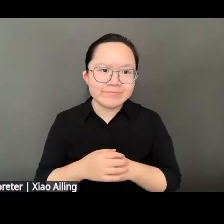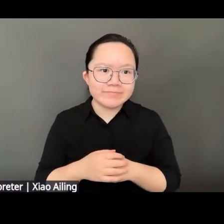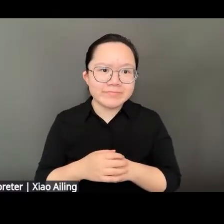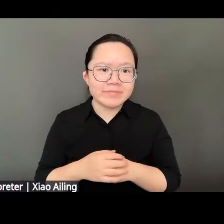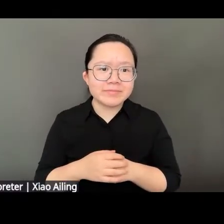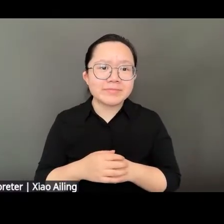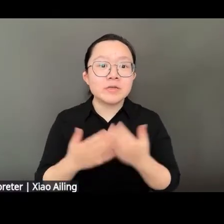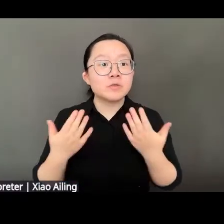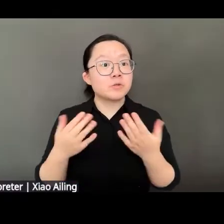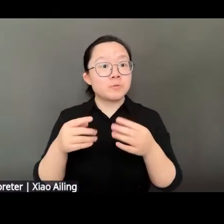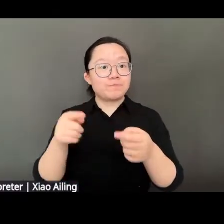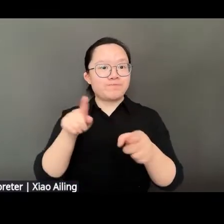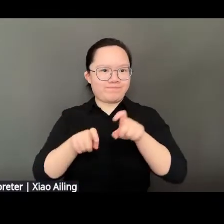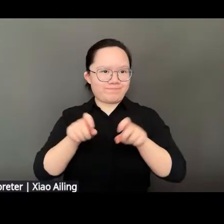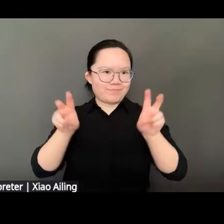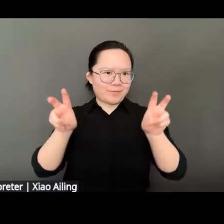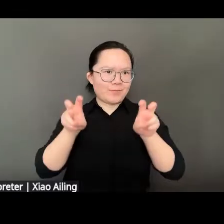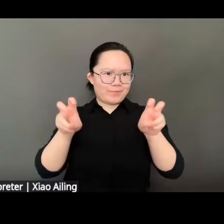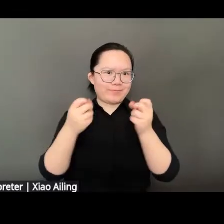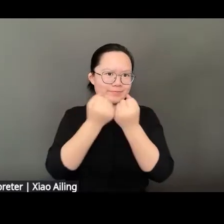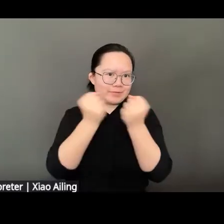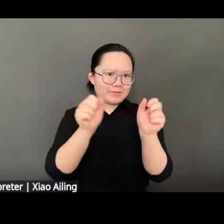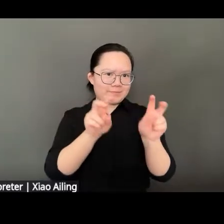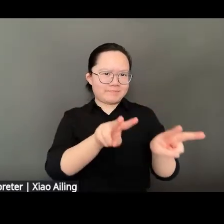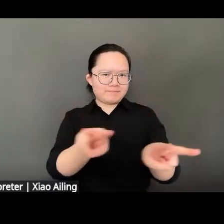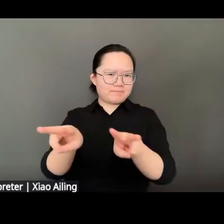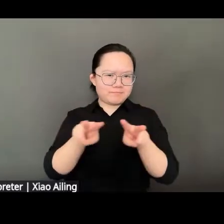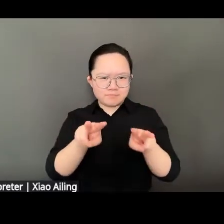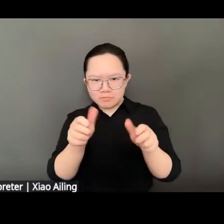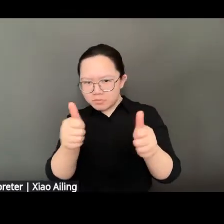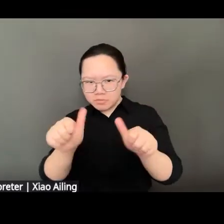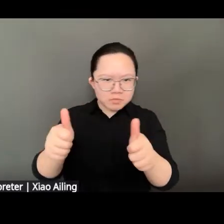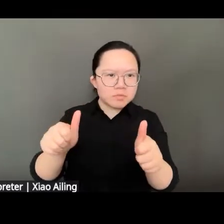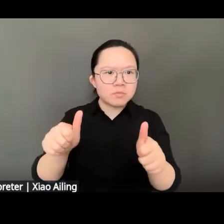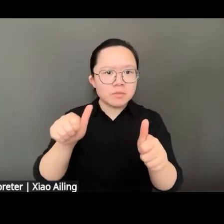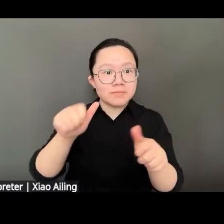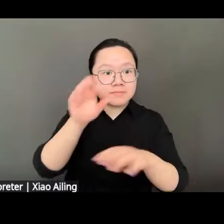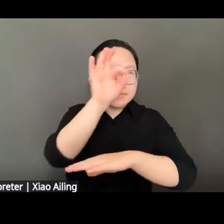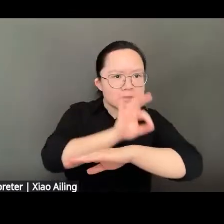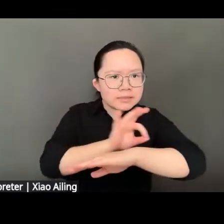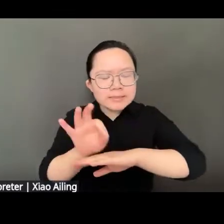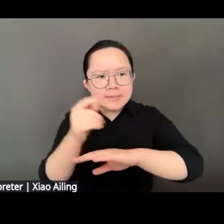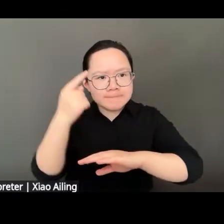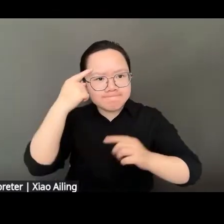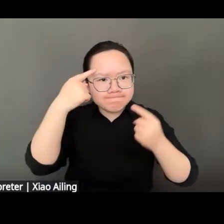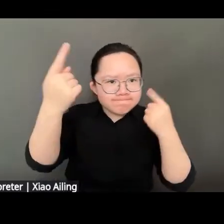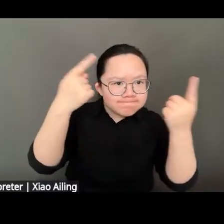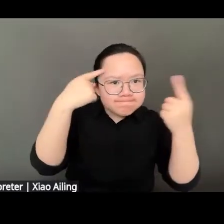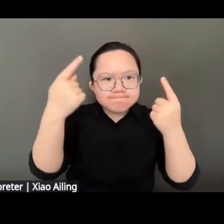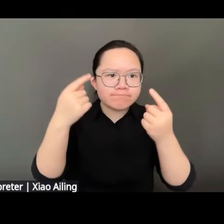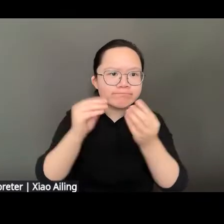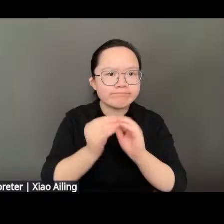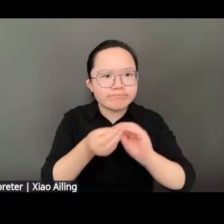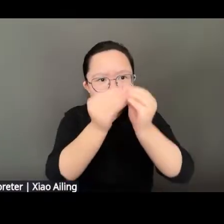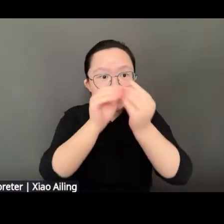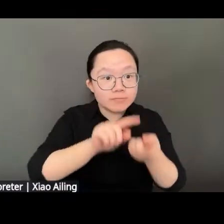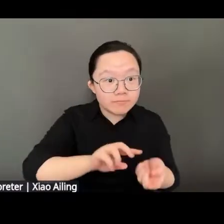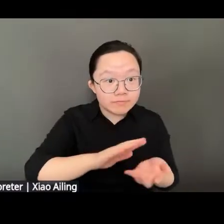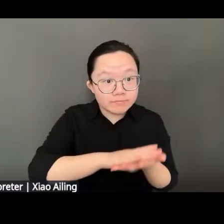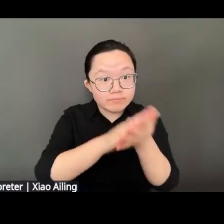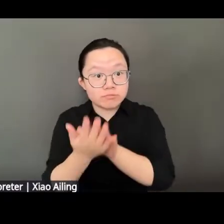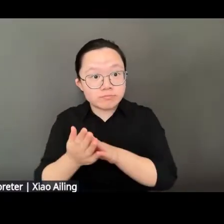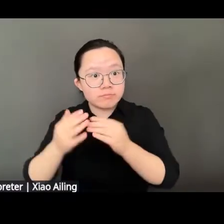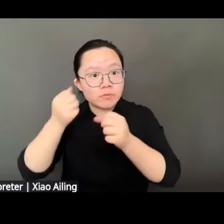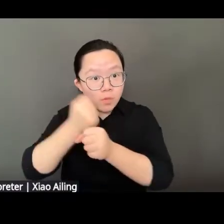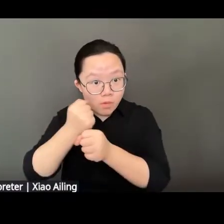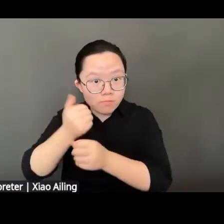and strengthening of safeguarding systems to involve all people, including people with disabilities. And I will note